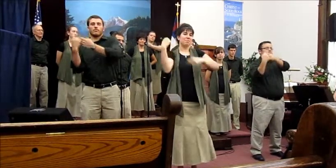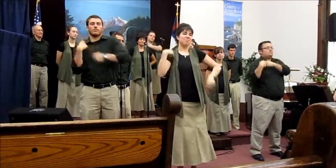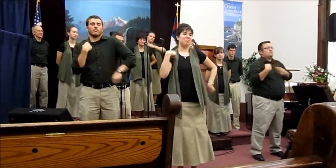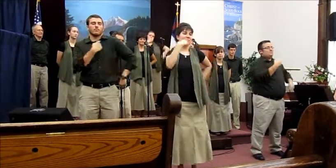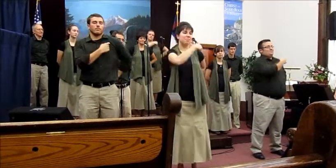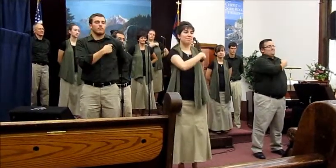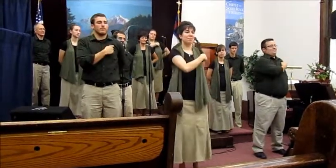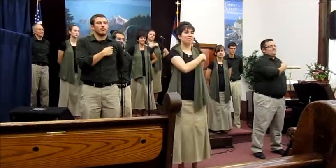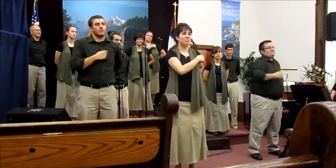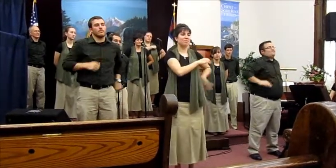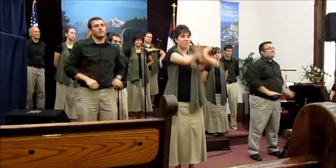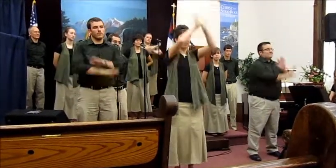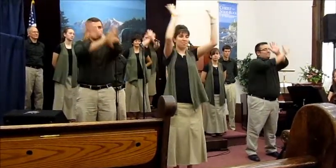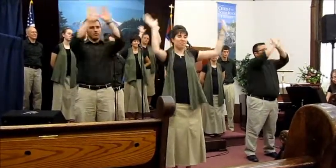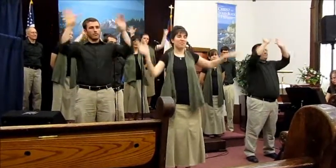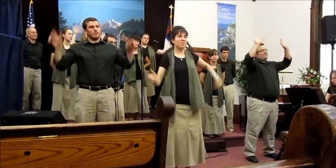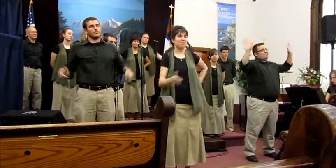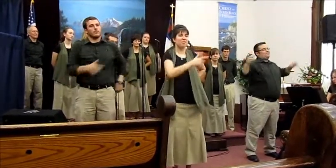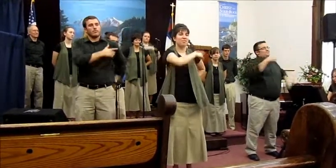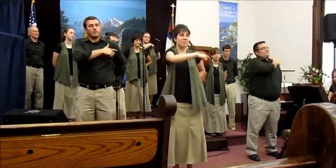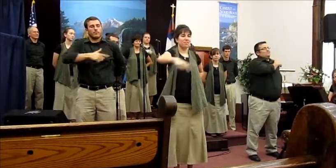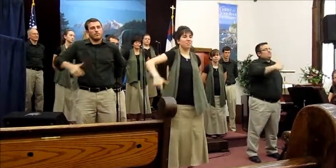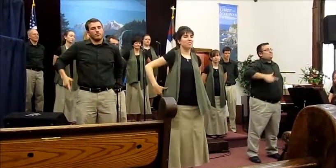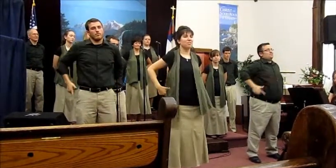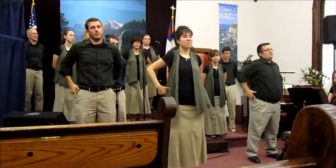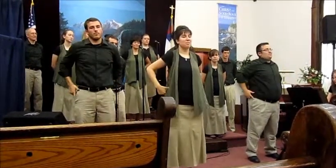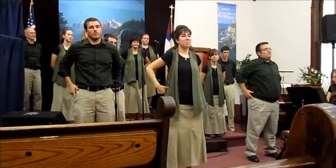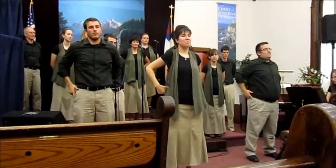we shine with the light of the Lord.